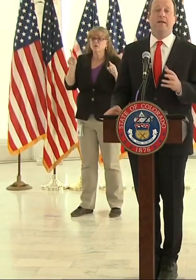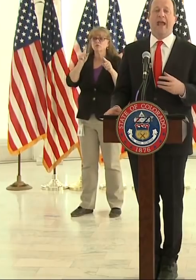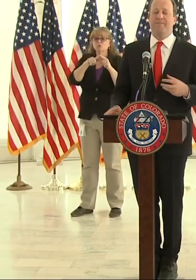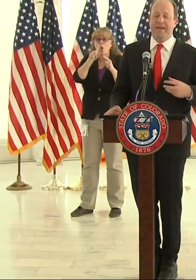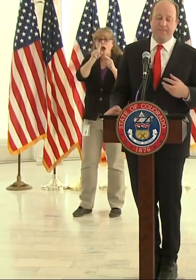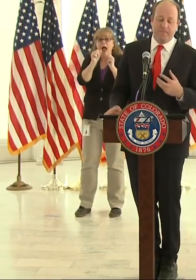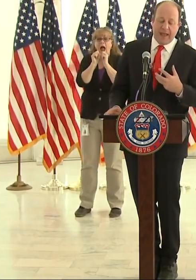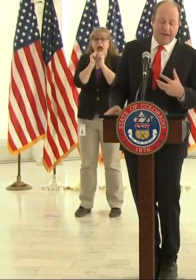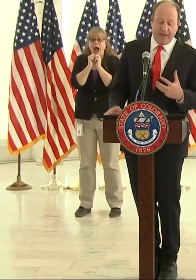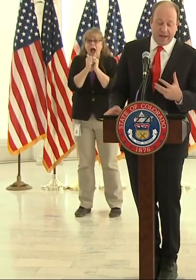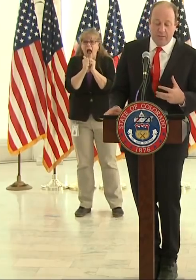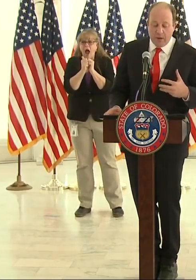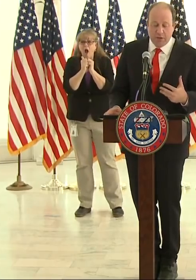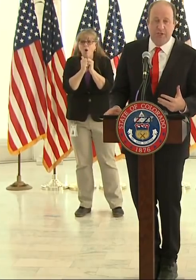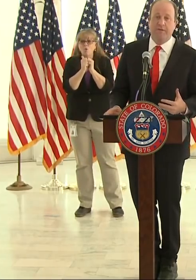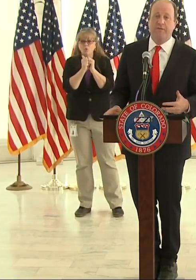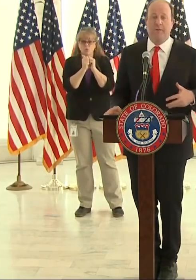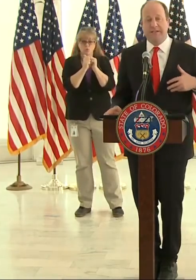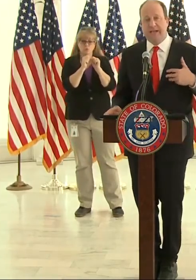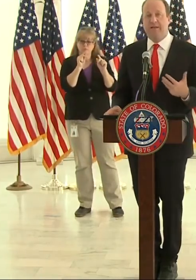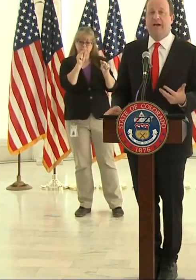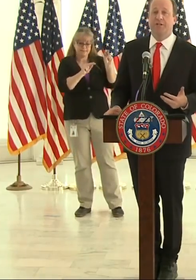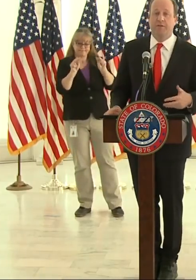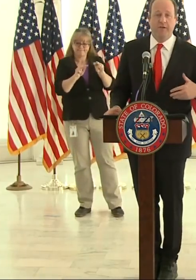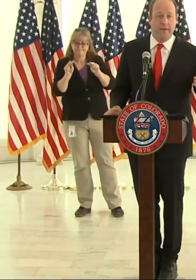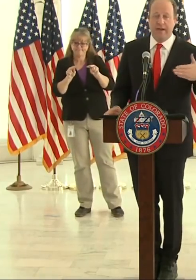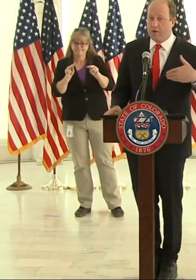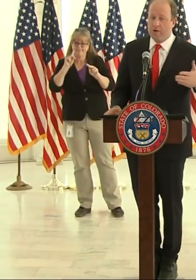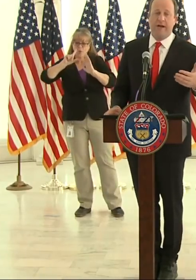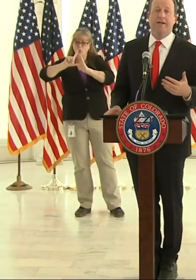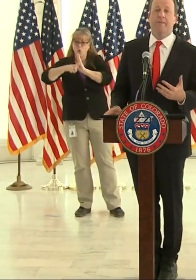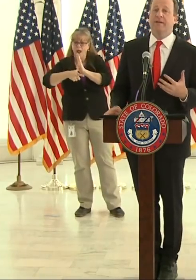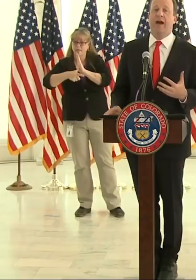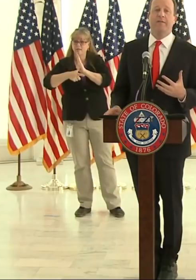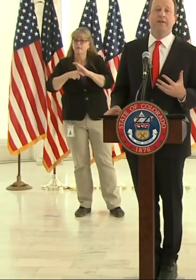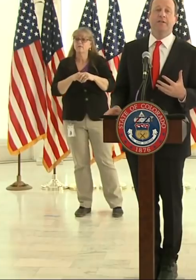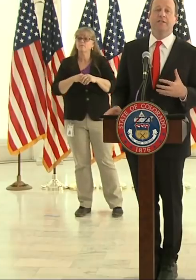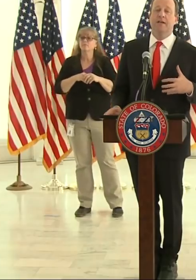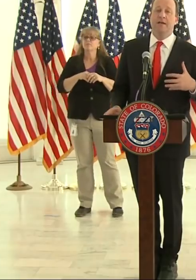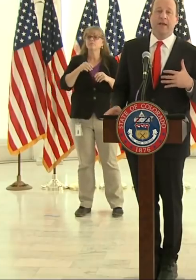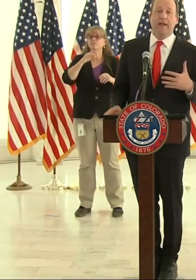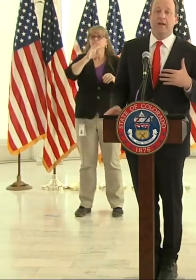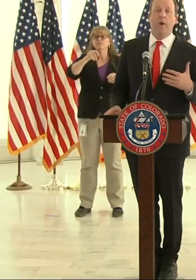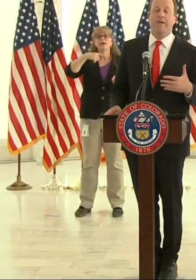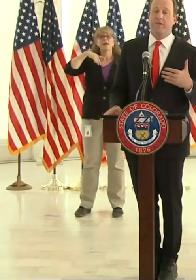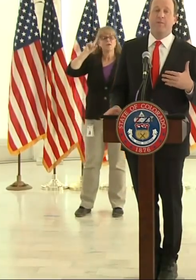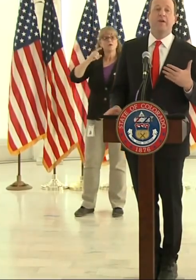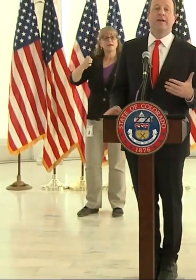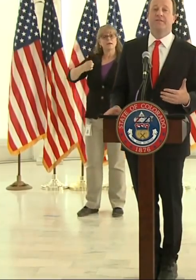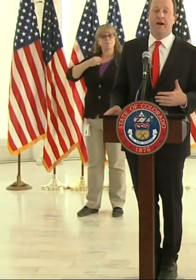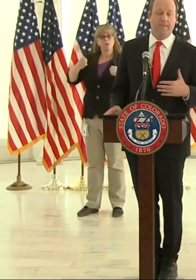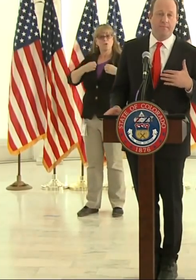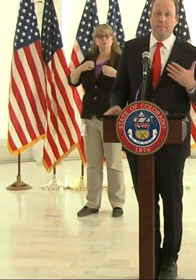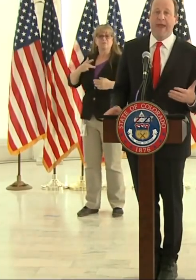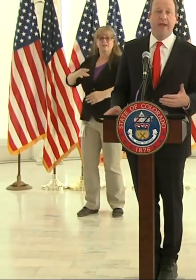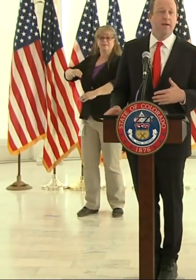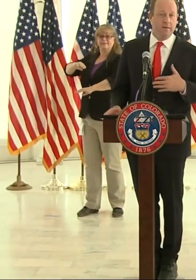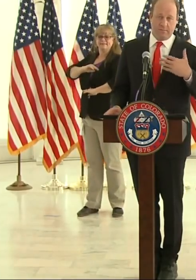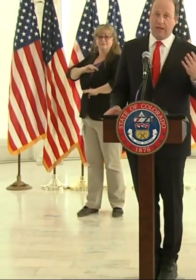while and have that emotional fulfillment, the psychological fulfillment, earn our economic livelihoods in a way for a period of